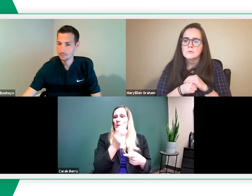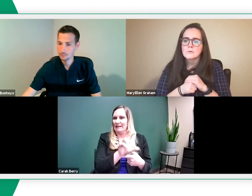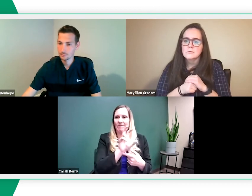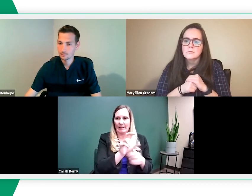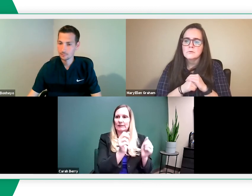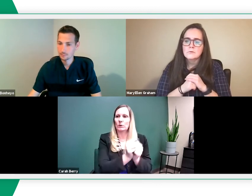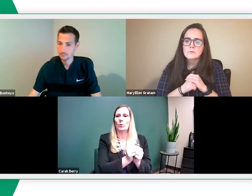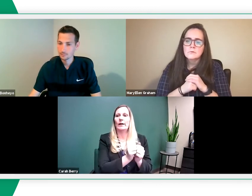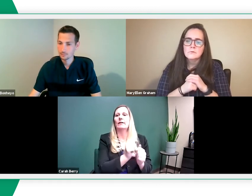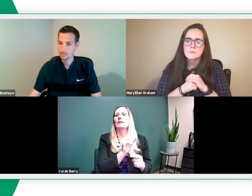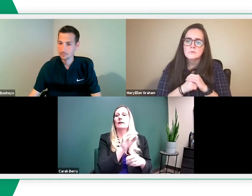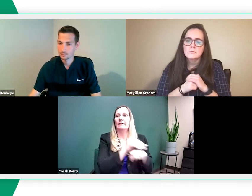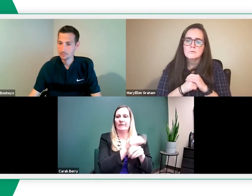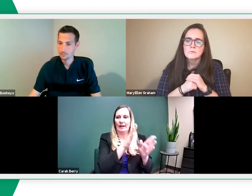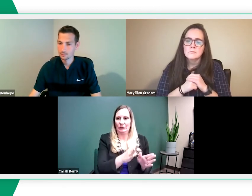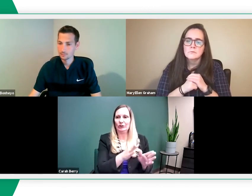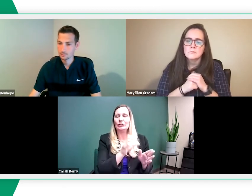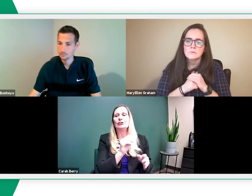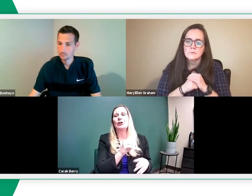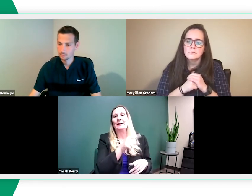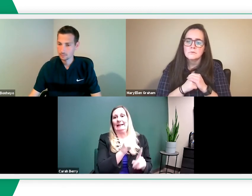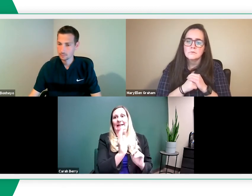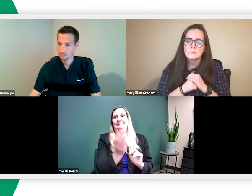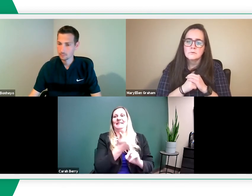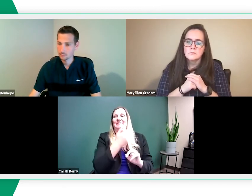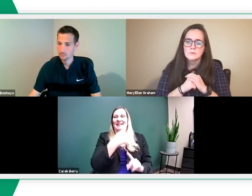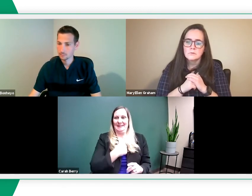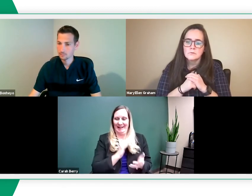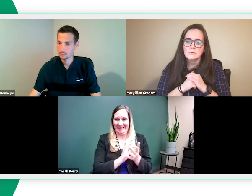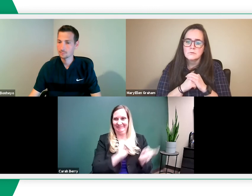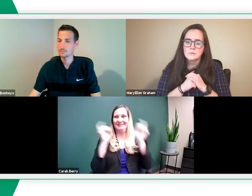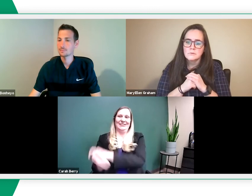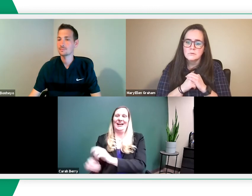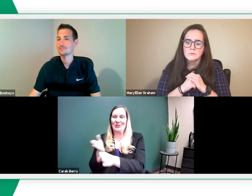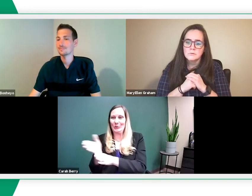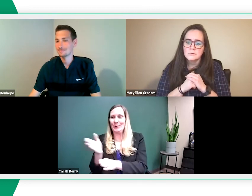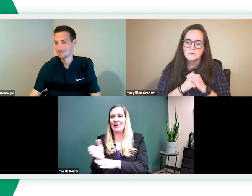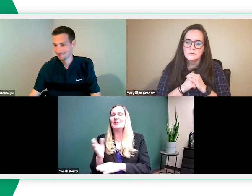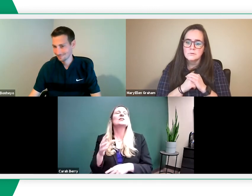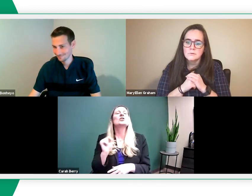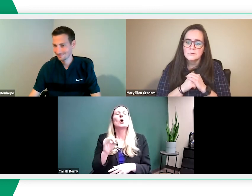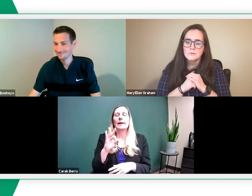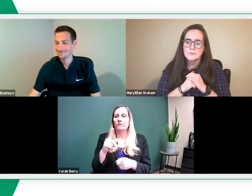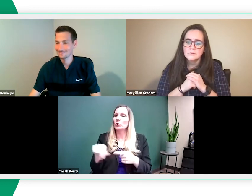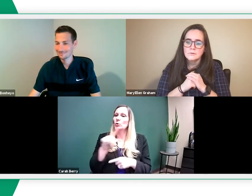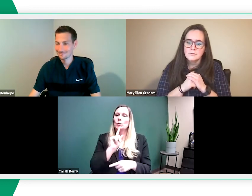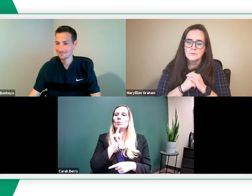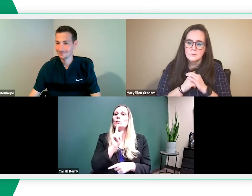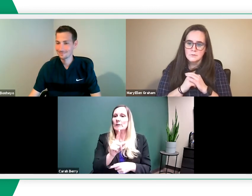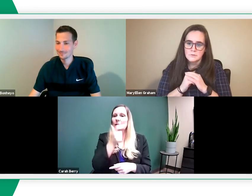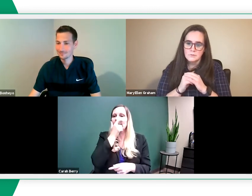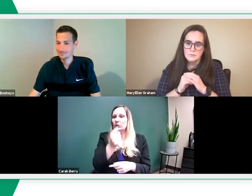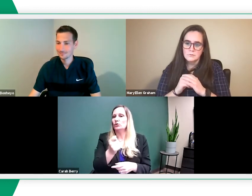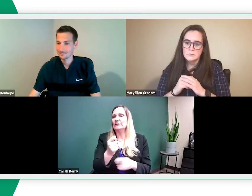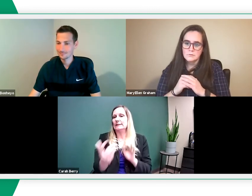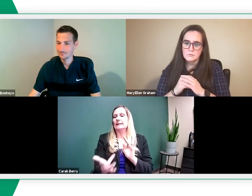Yes, so, this is Kara here. So I invested with an advisor. So that advisor actually convinced me to change my